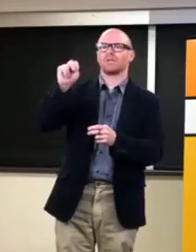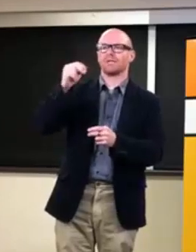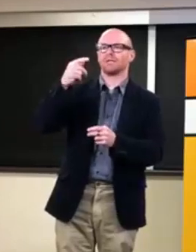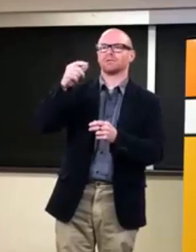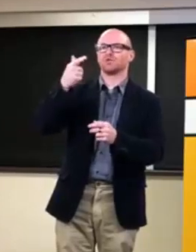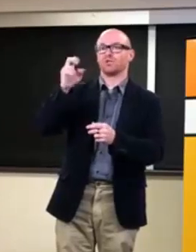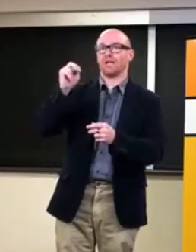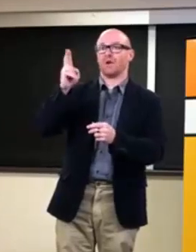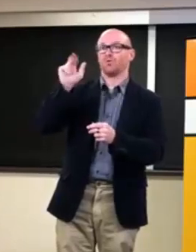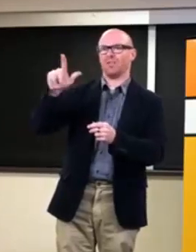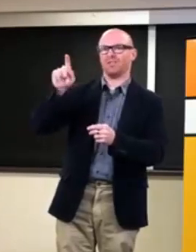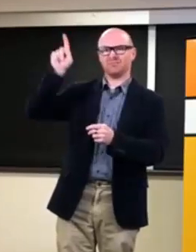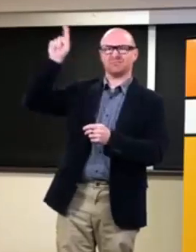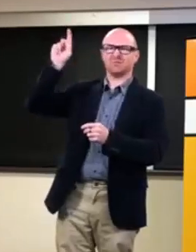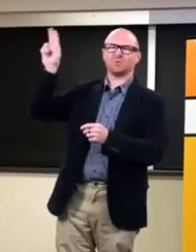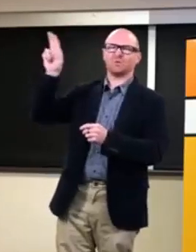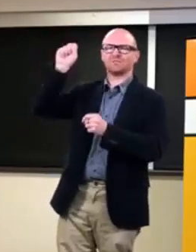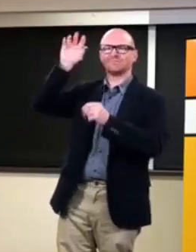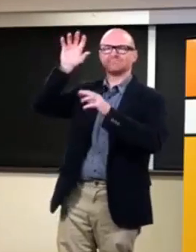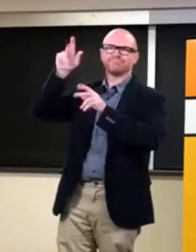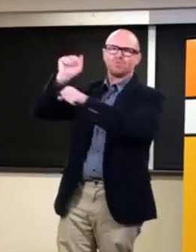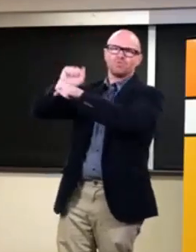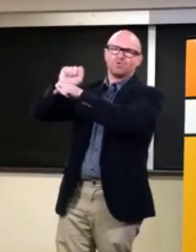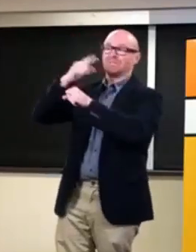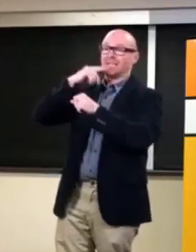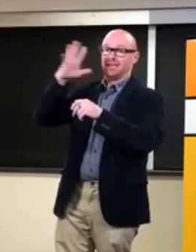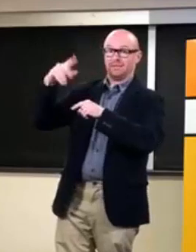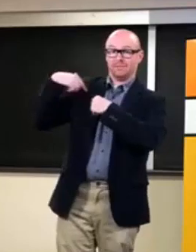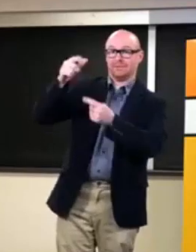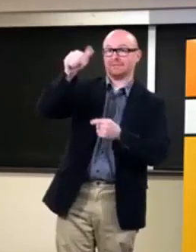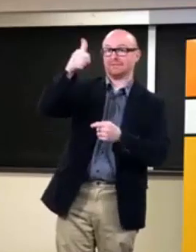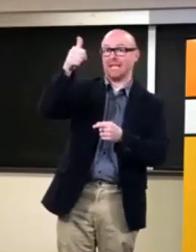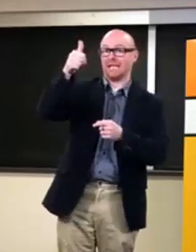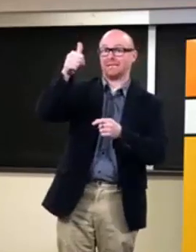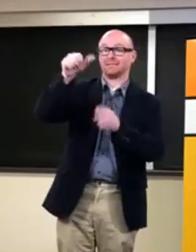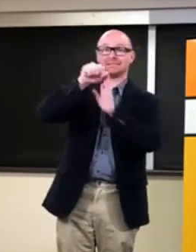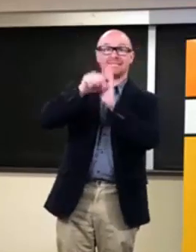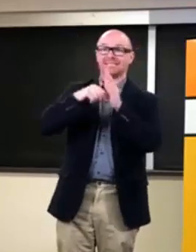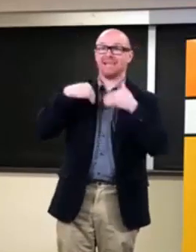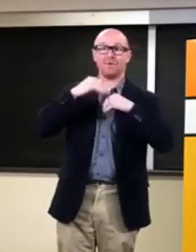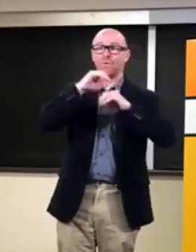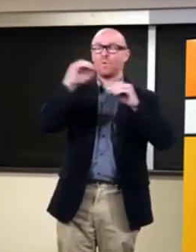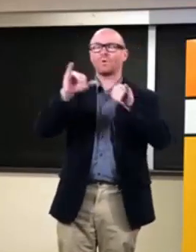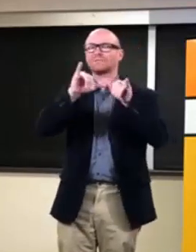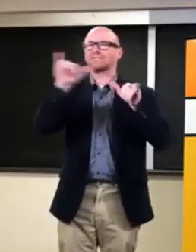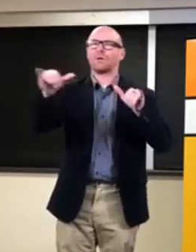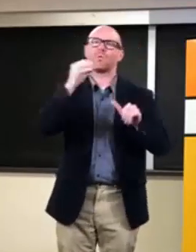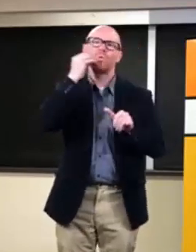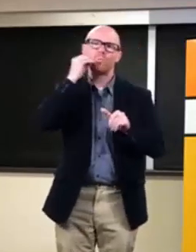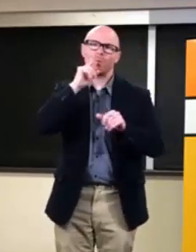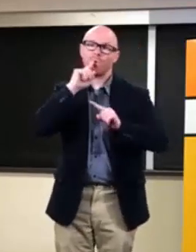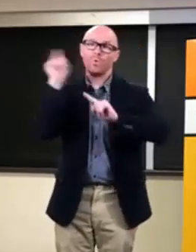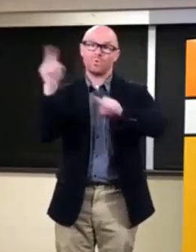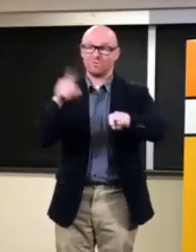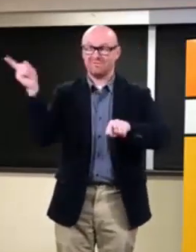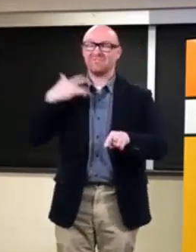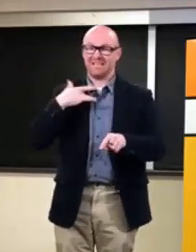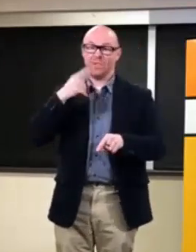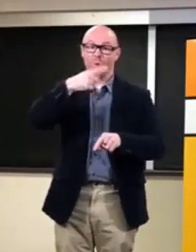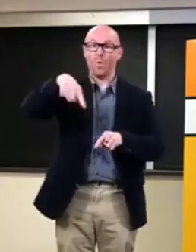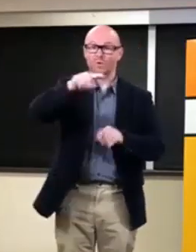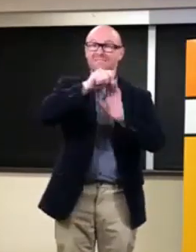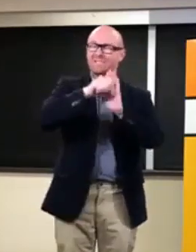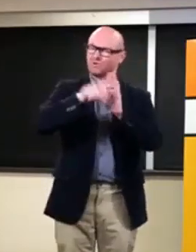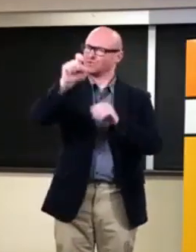week, saying that the remaining 10 states that don't have stay-at-home orders, they really urged those states to